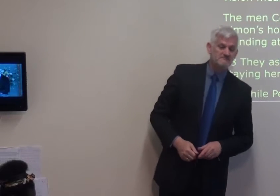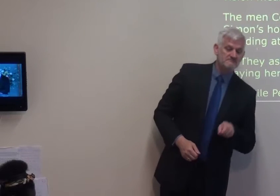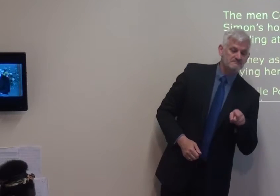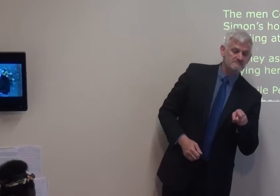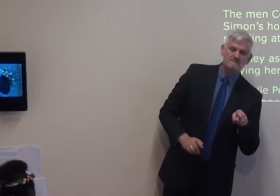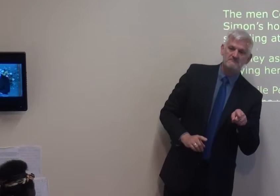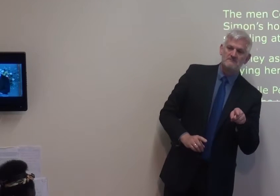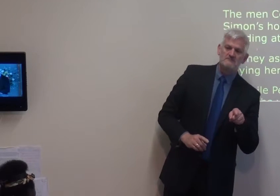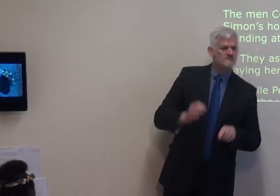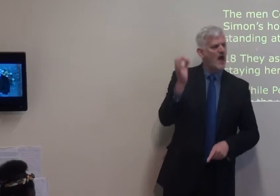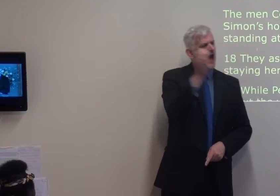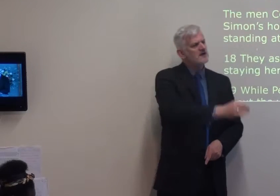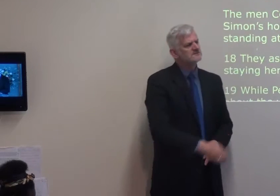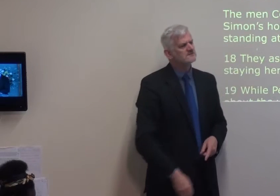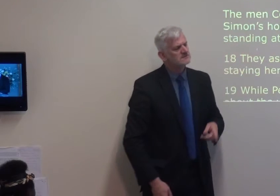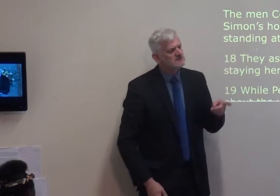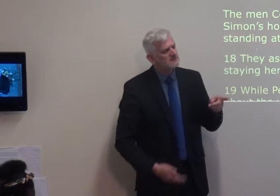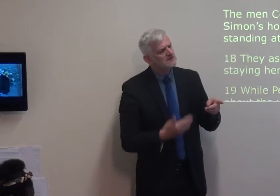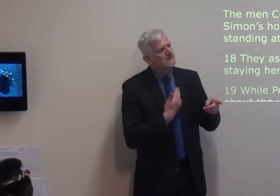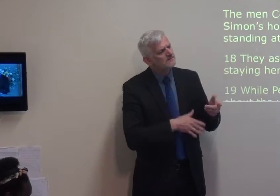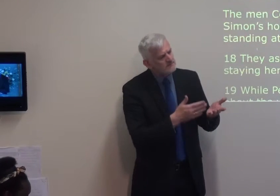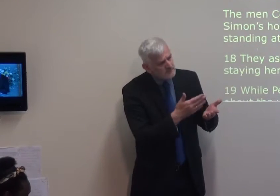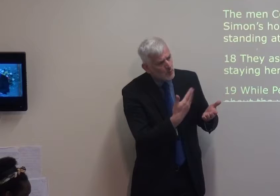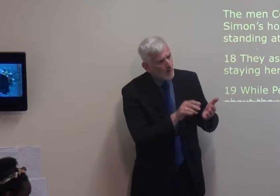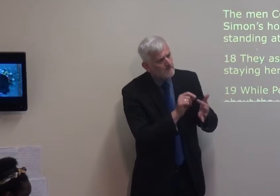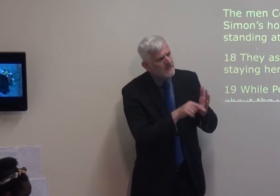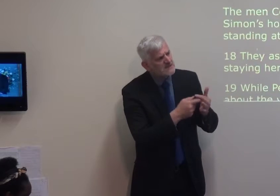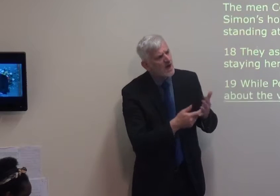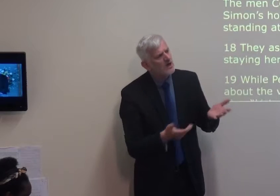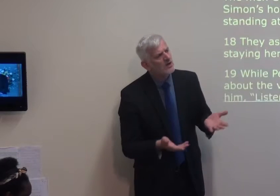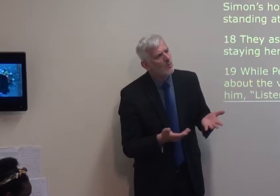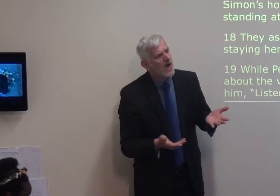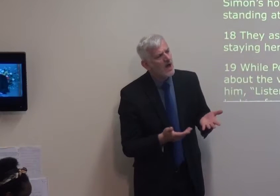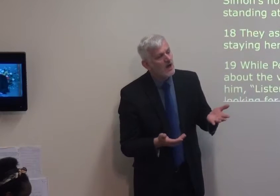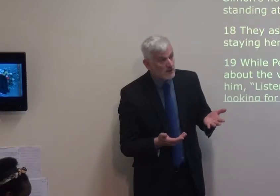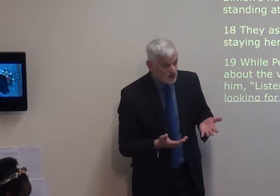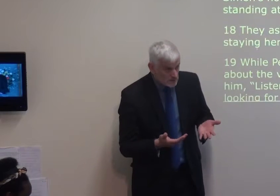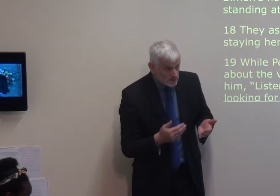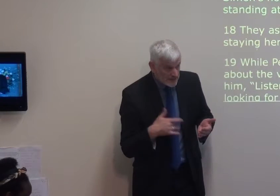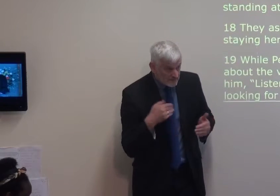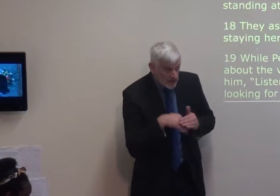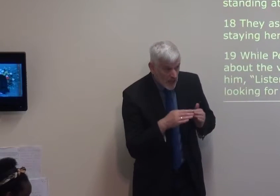and called, and asked whether Simon, which was surnamed Peter, were lodged